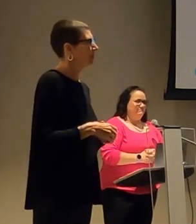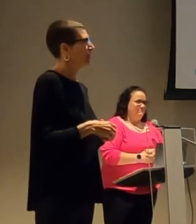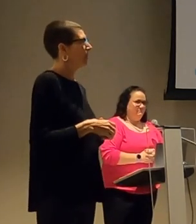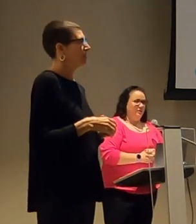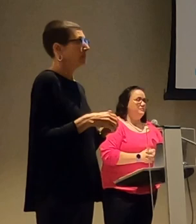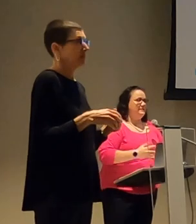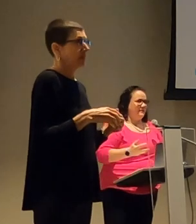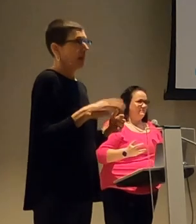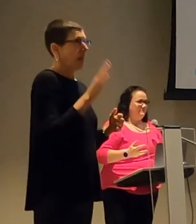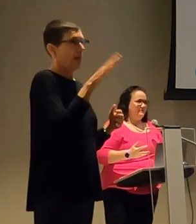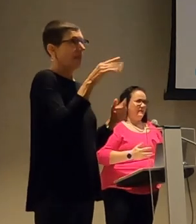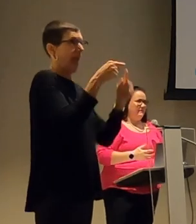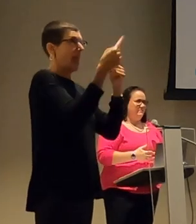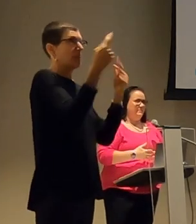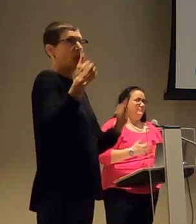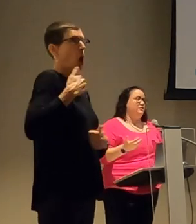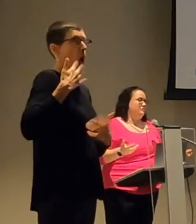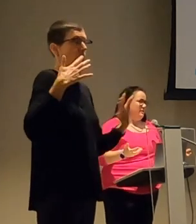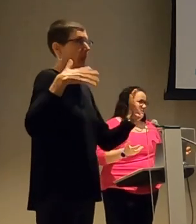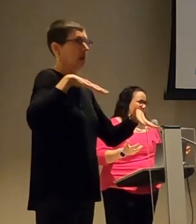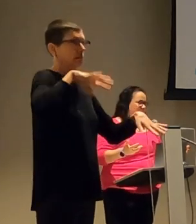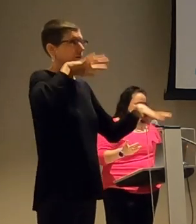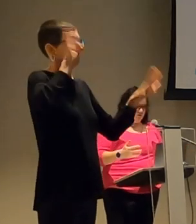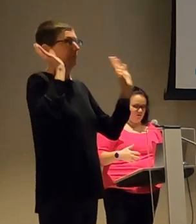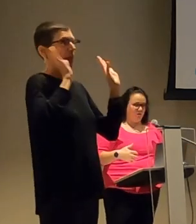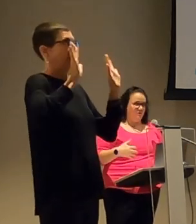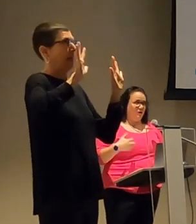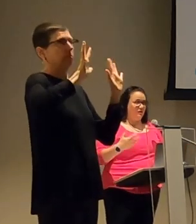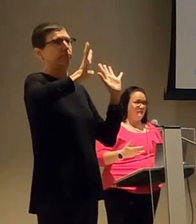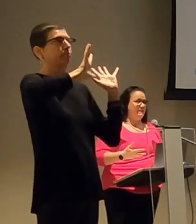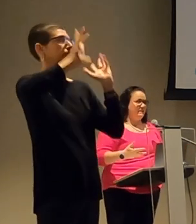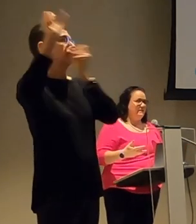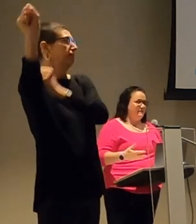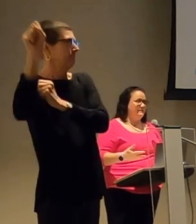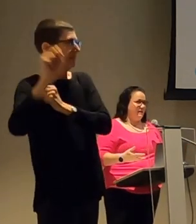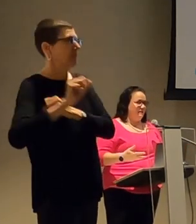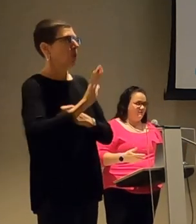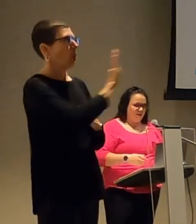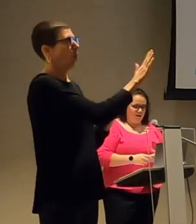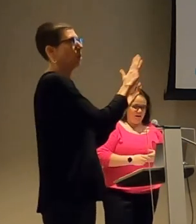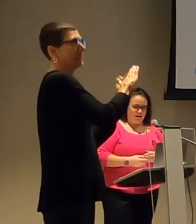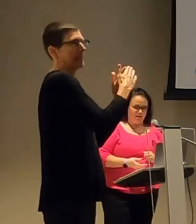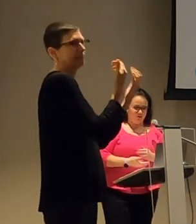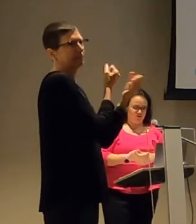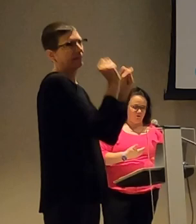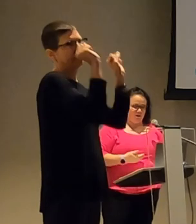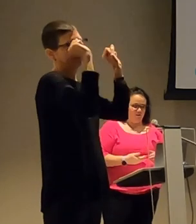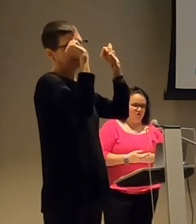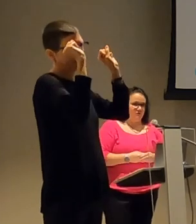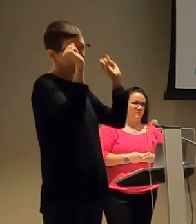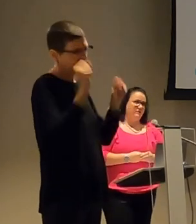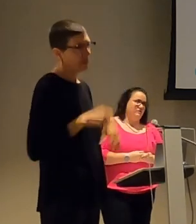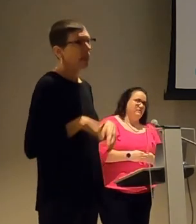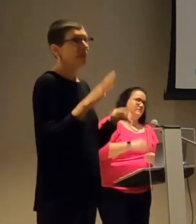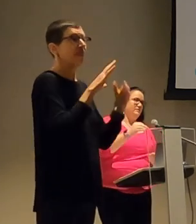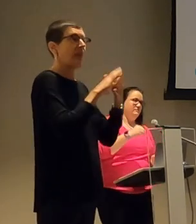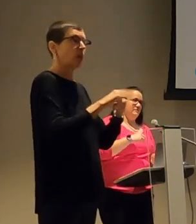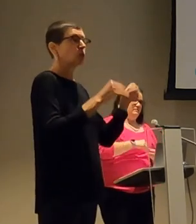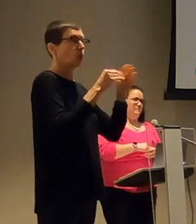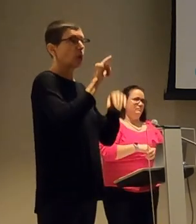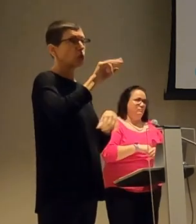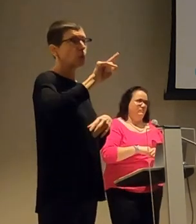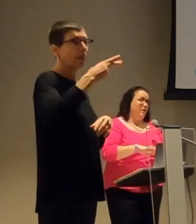army loses it, and they retreat. And so her city is saved. And the story of Judith